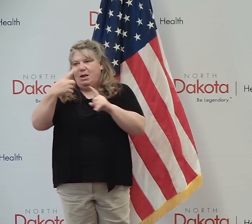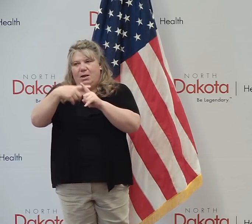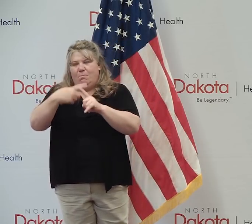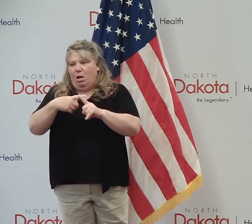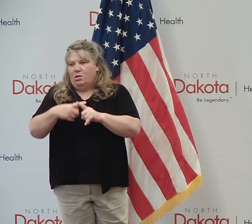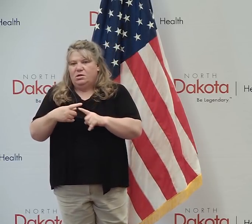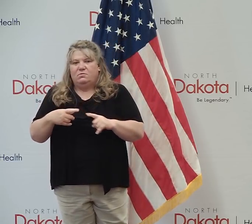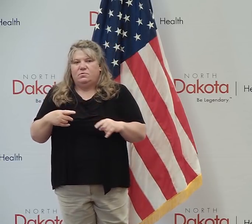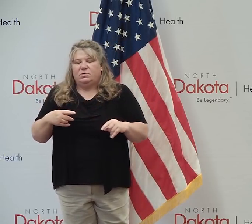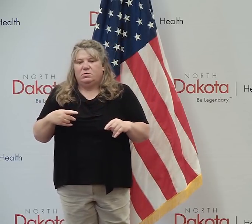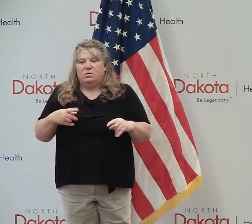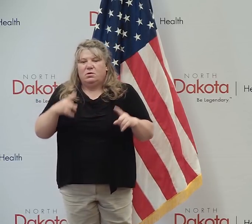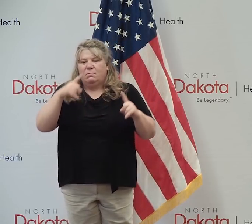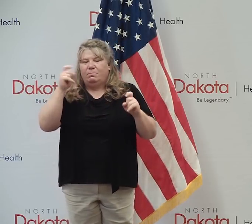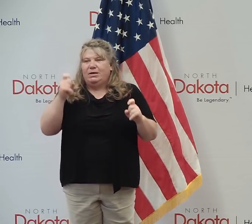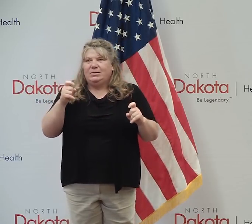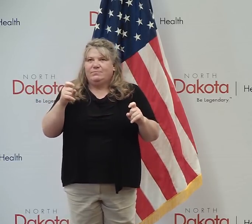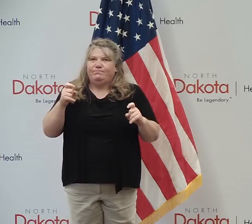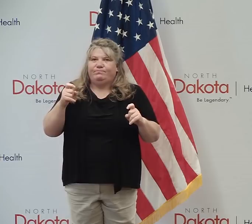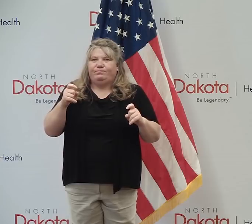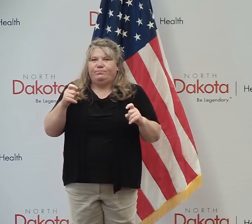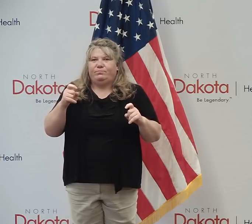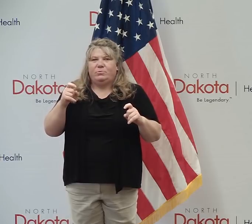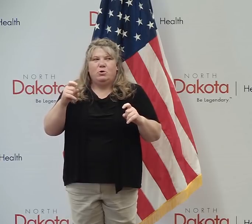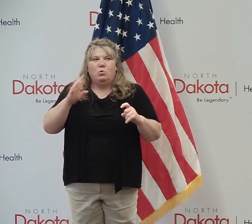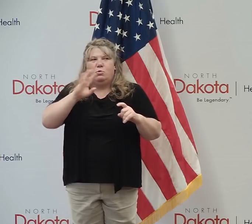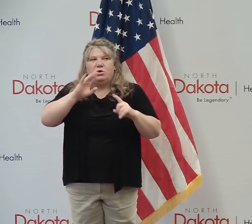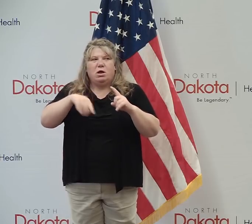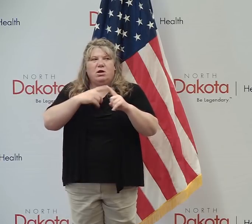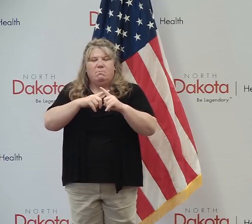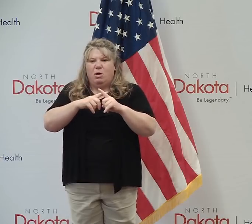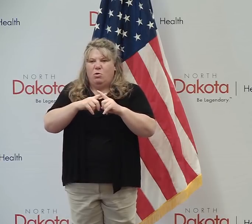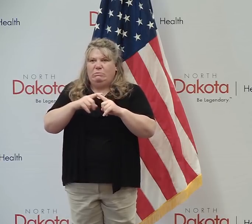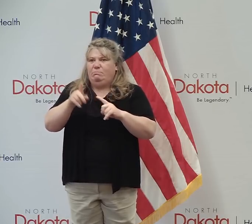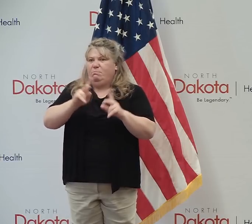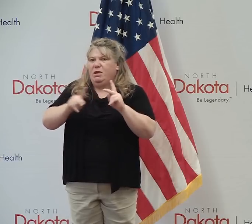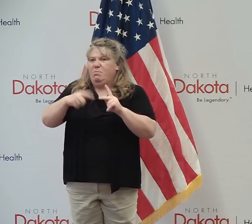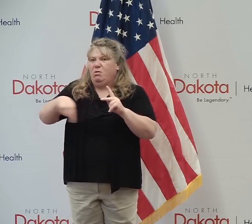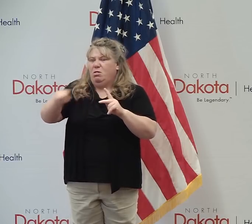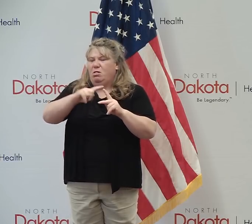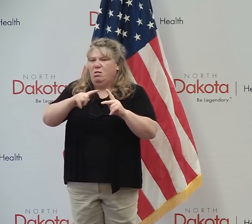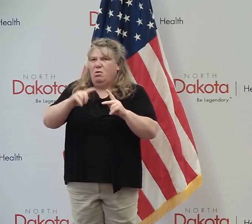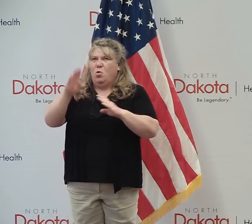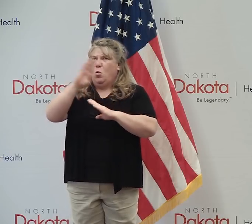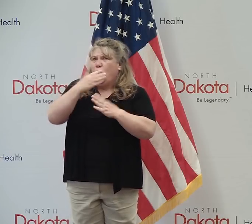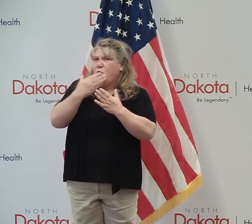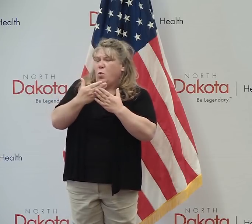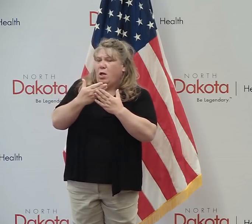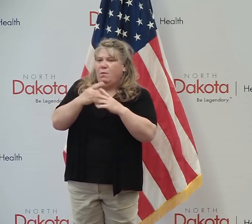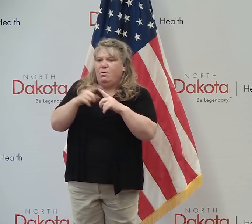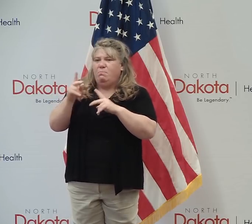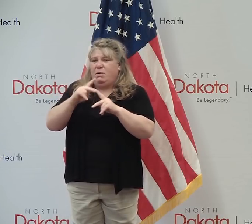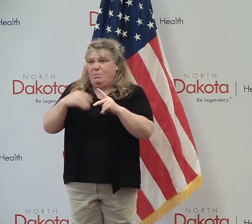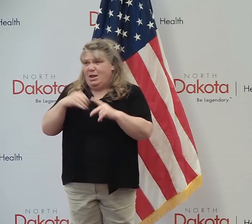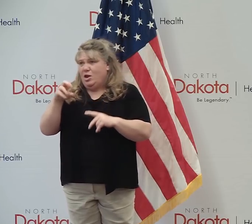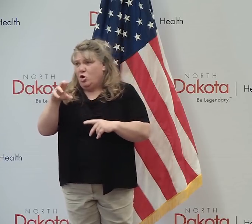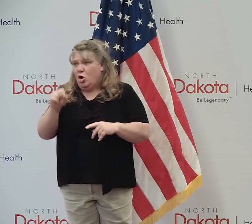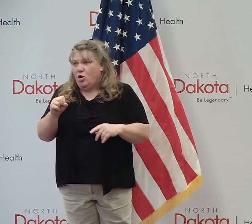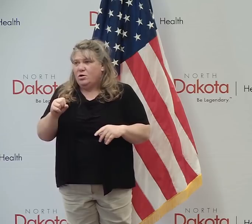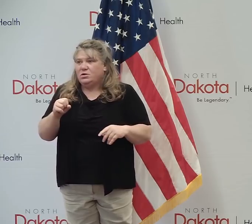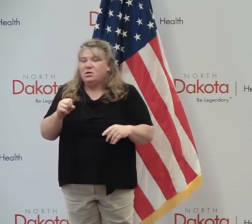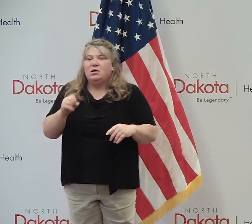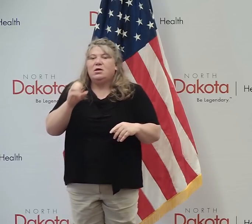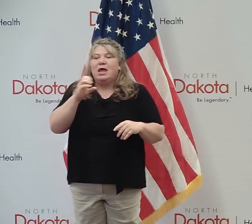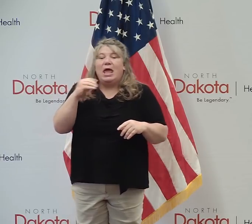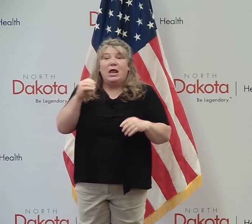again, we had the name which we were calling the worried well, which is that worried well, and that also included people who had cars. And so